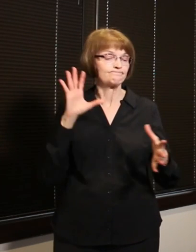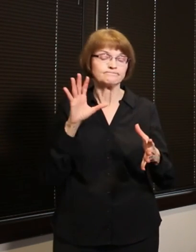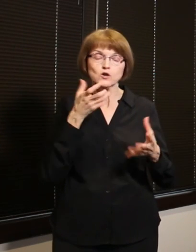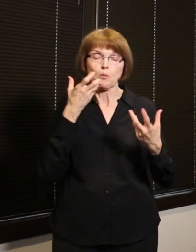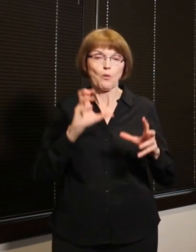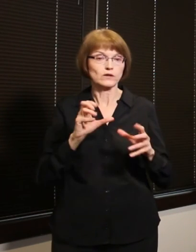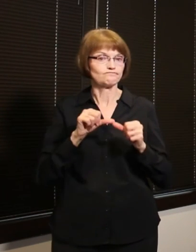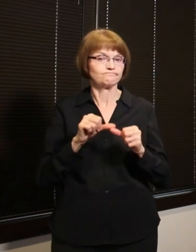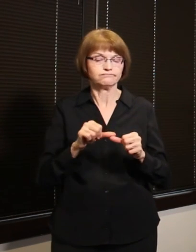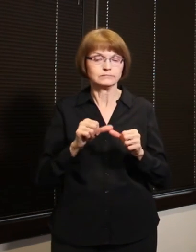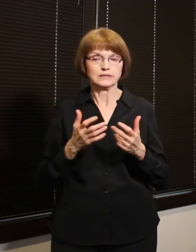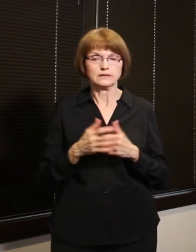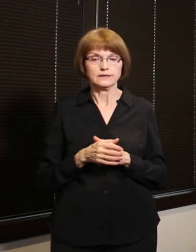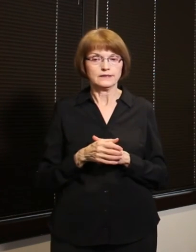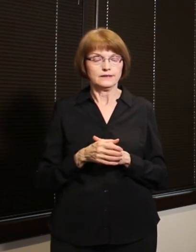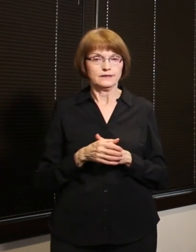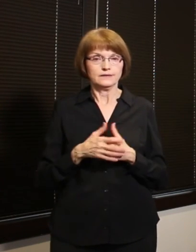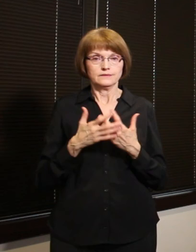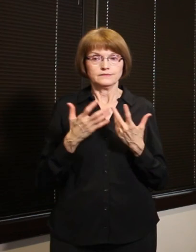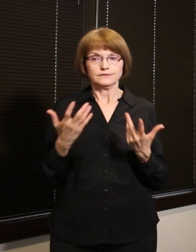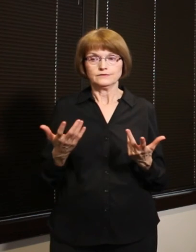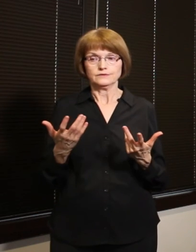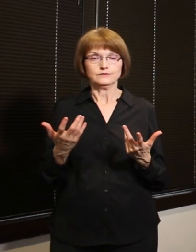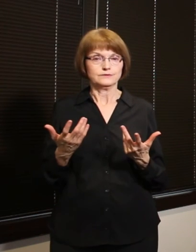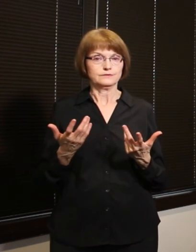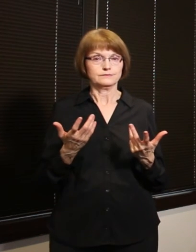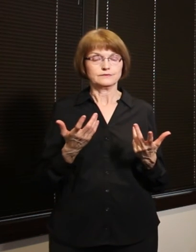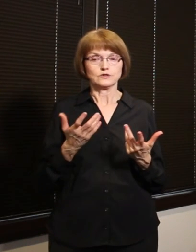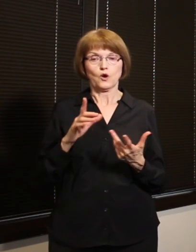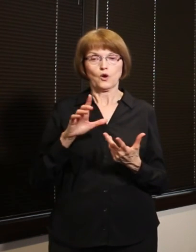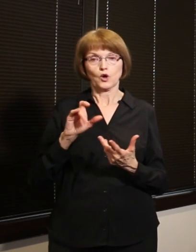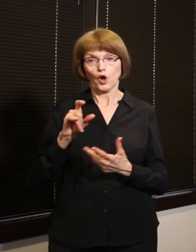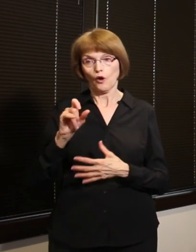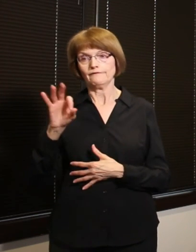there is no common pathway for when somebody dies of COVID.